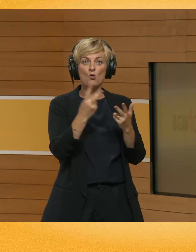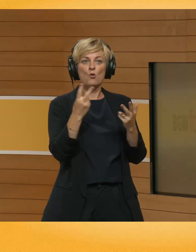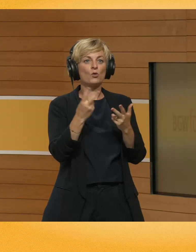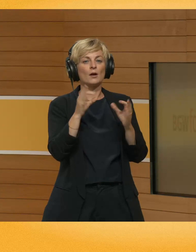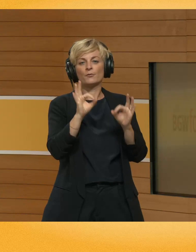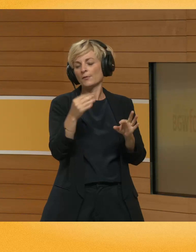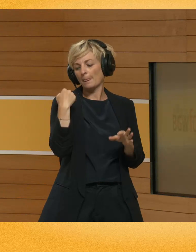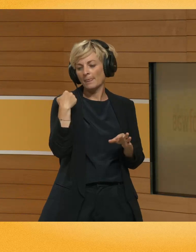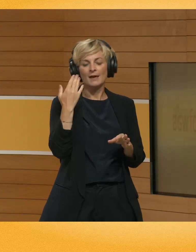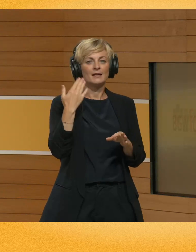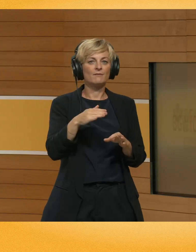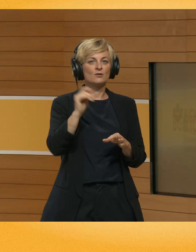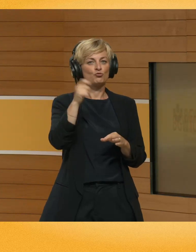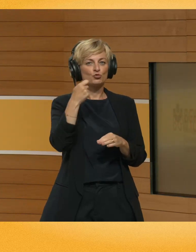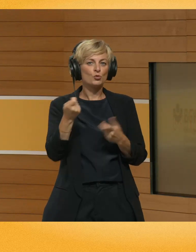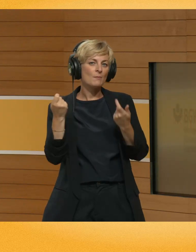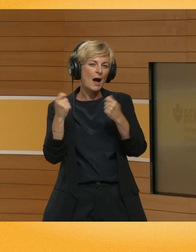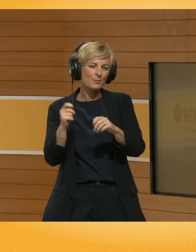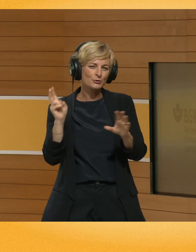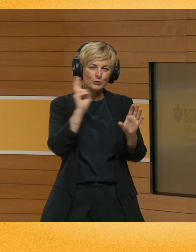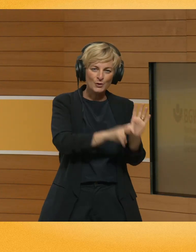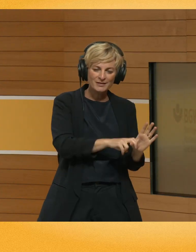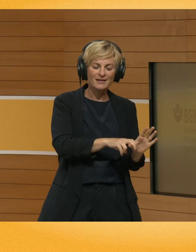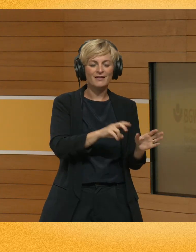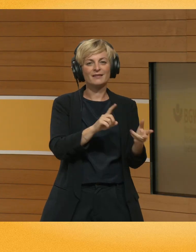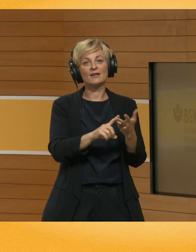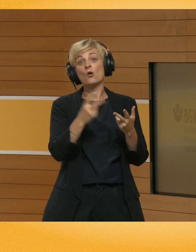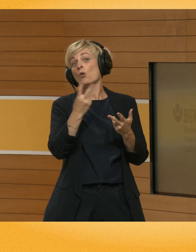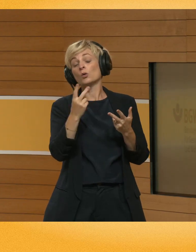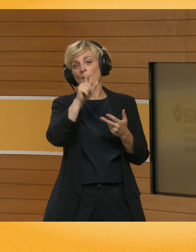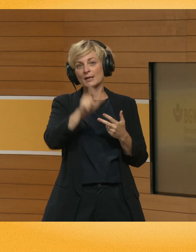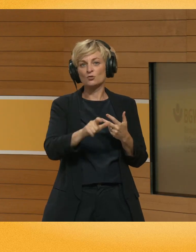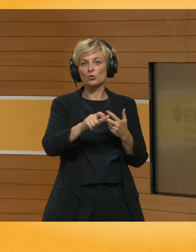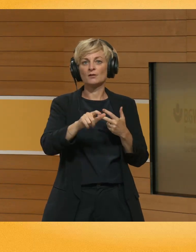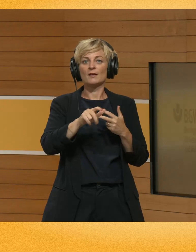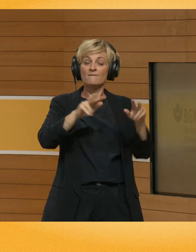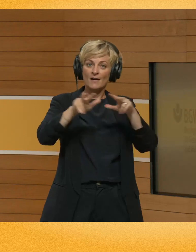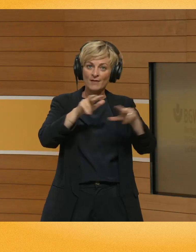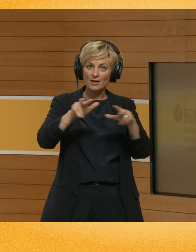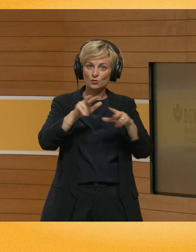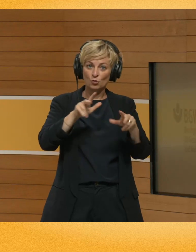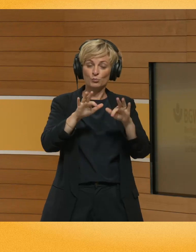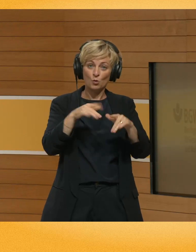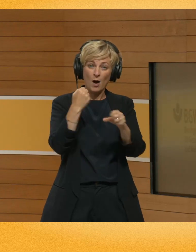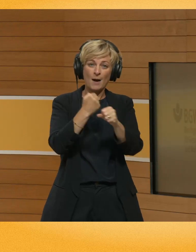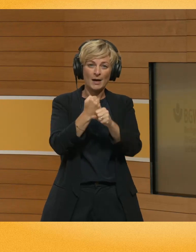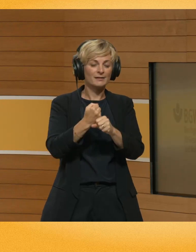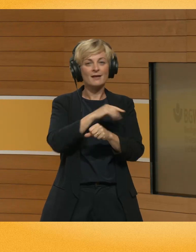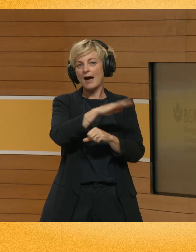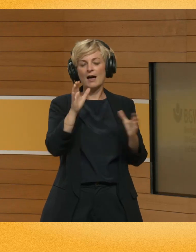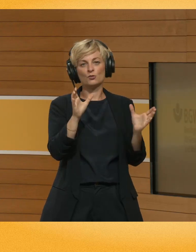So everybody is involved in there. It's interprofessional. And that was our vision for this concept, to